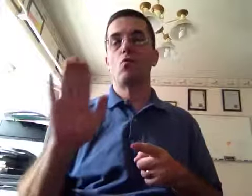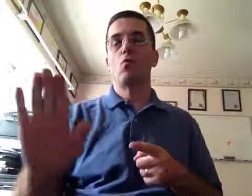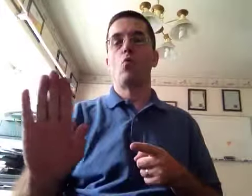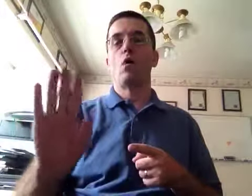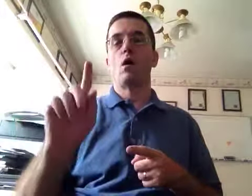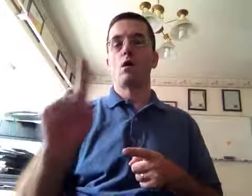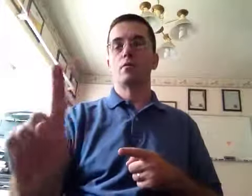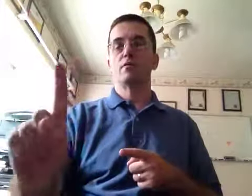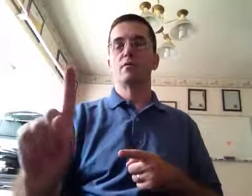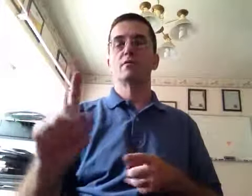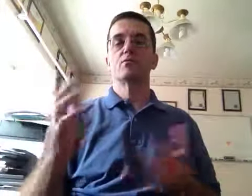friends.